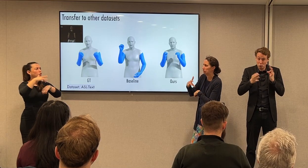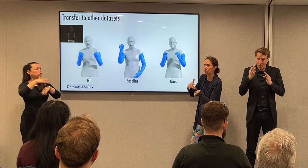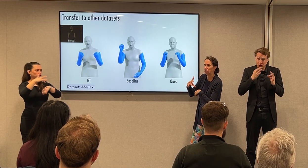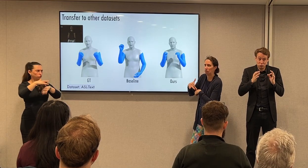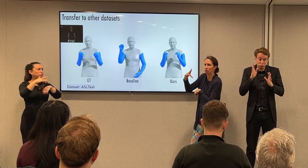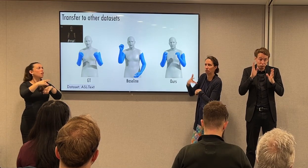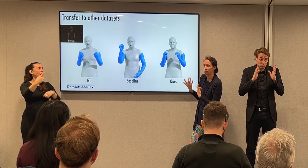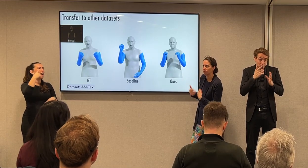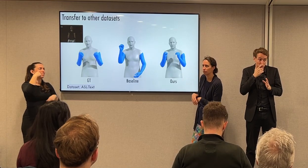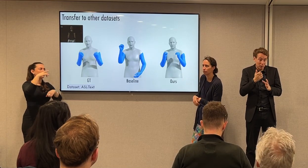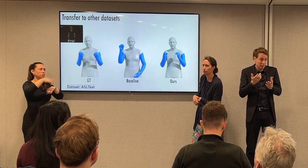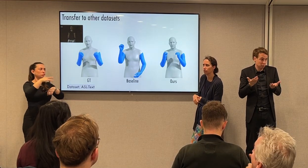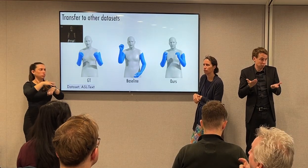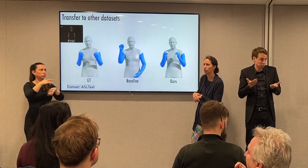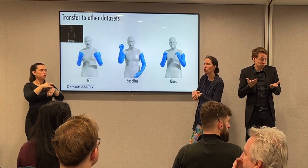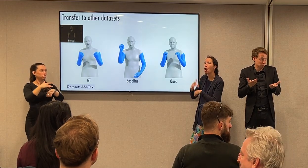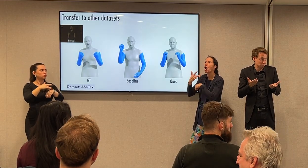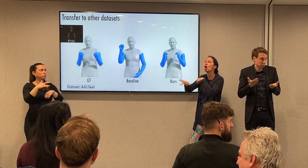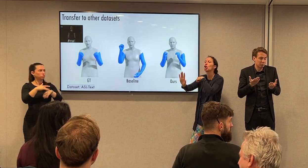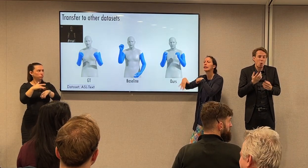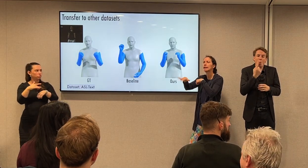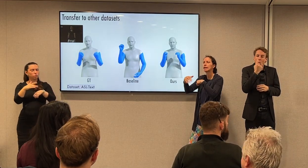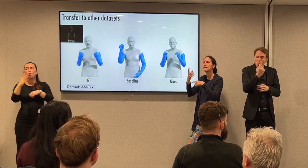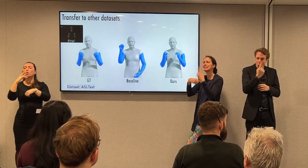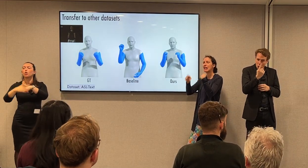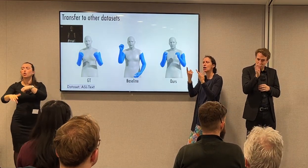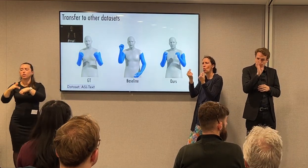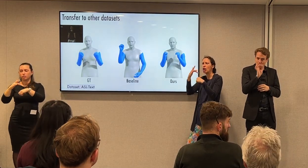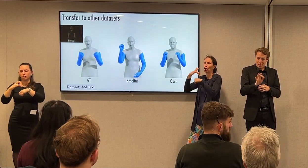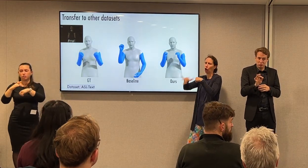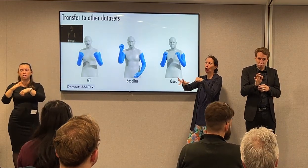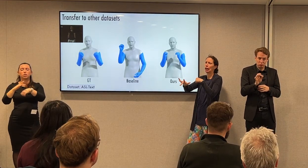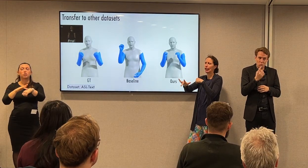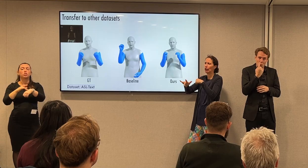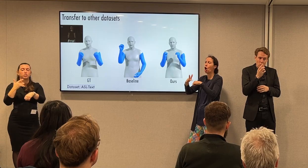time. Or later. One question. Oh.